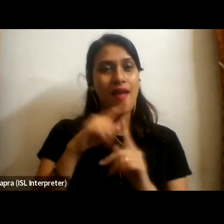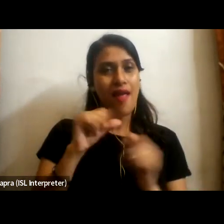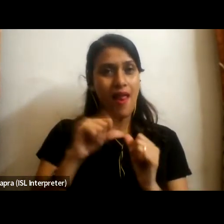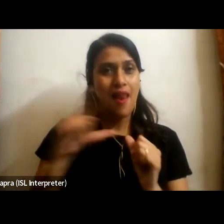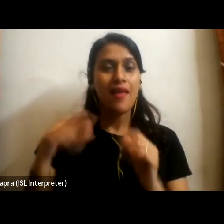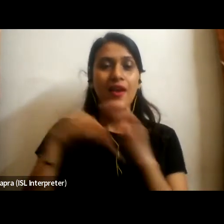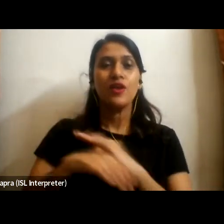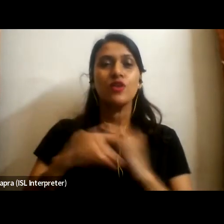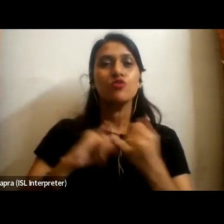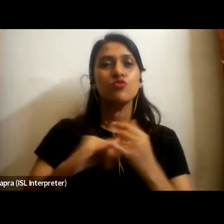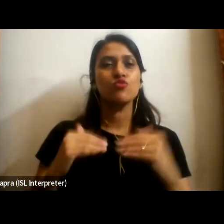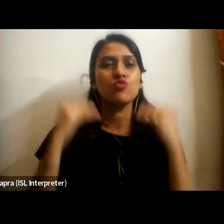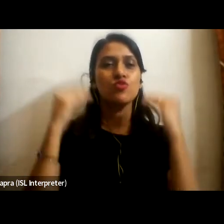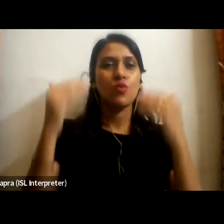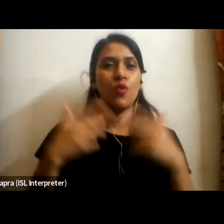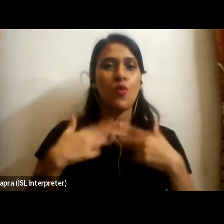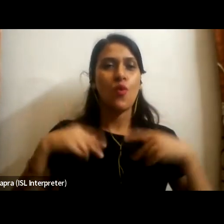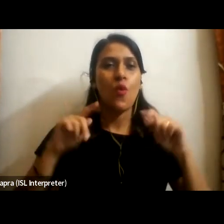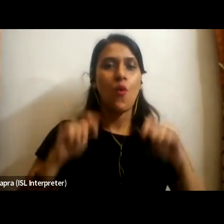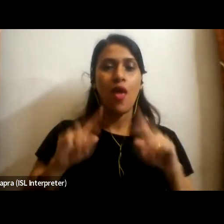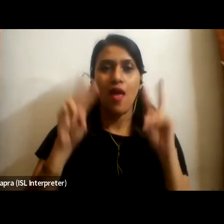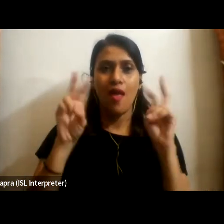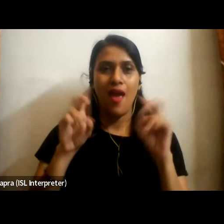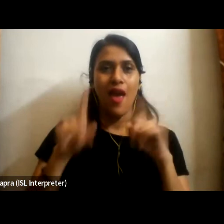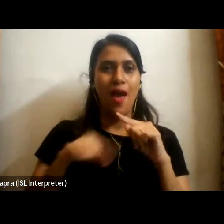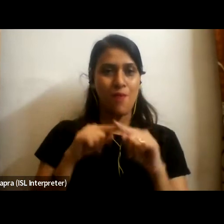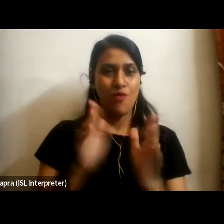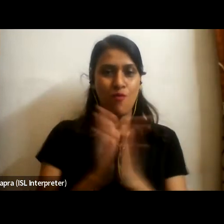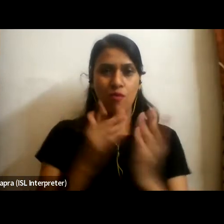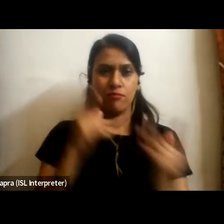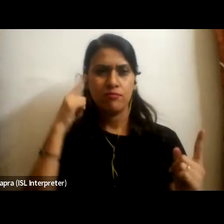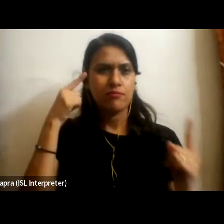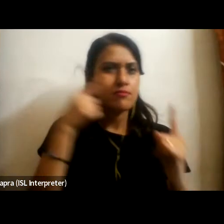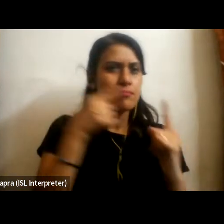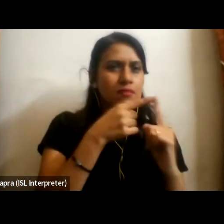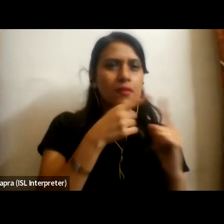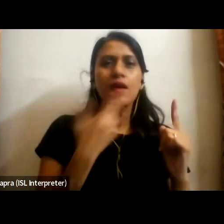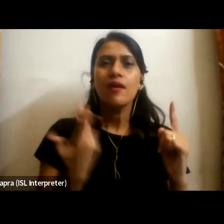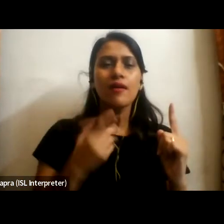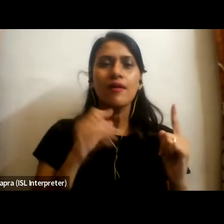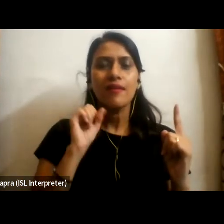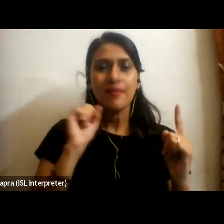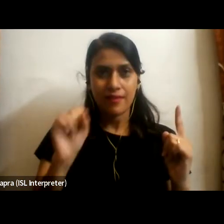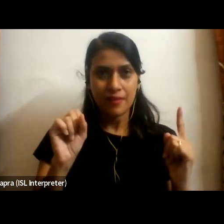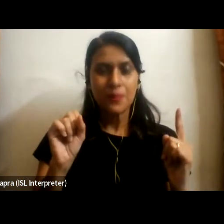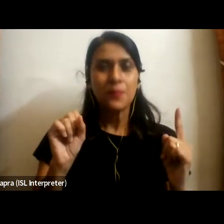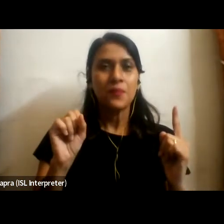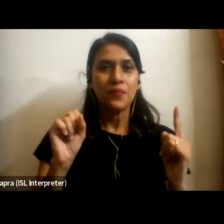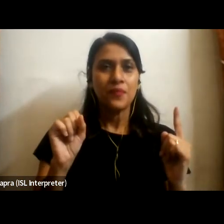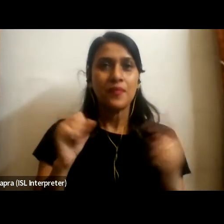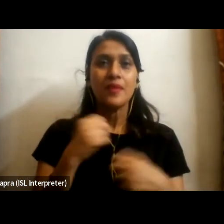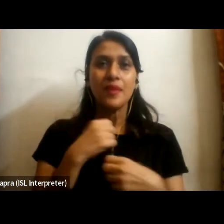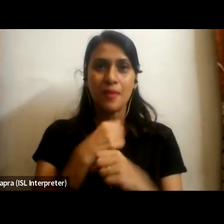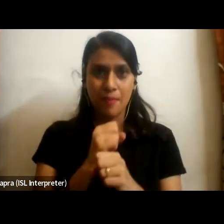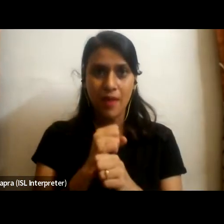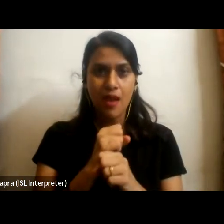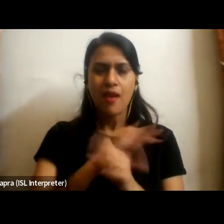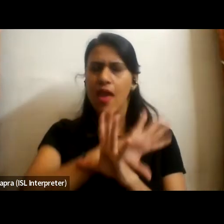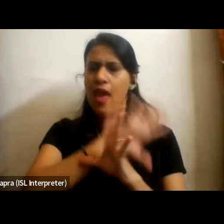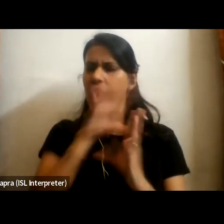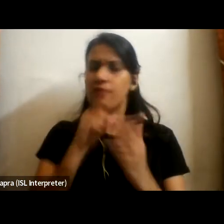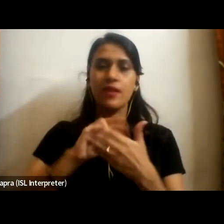India. The stated objective of this book, and I quote, is to make the opaque